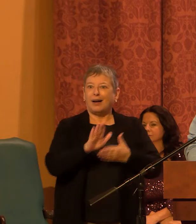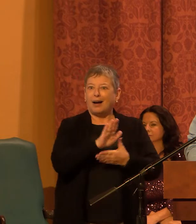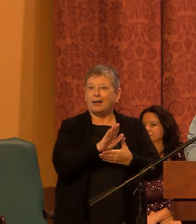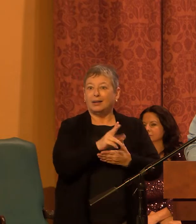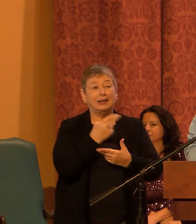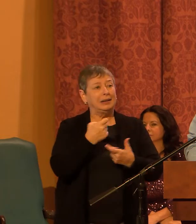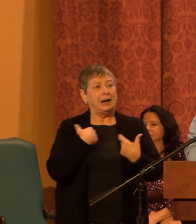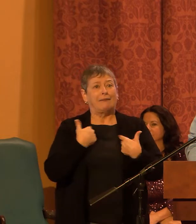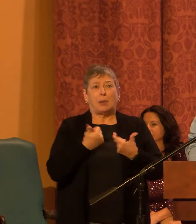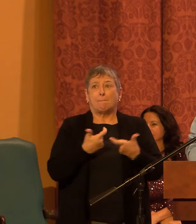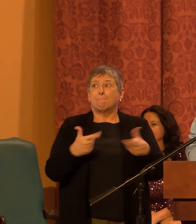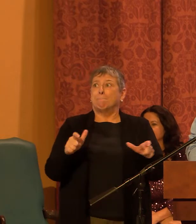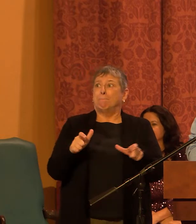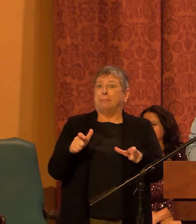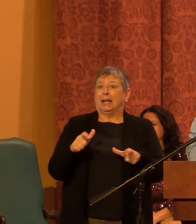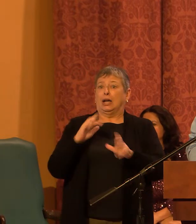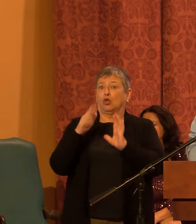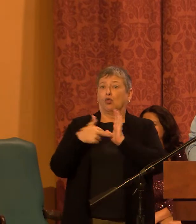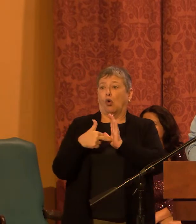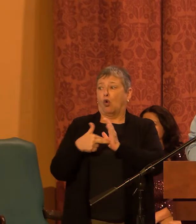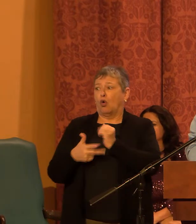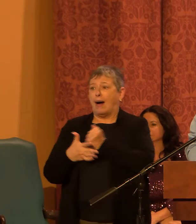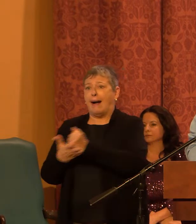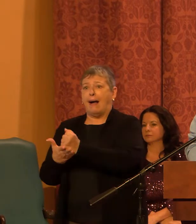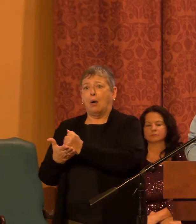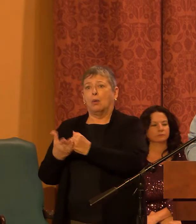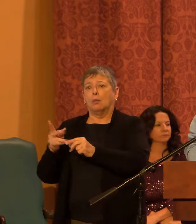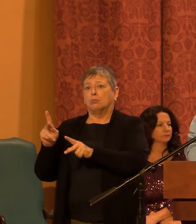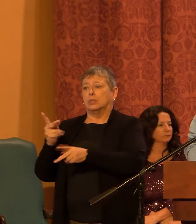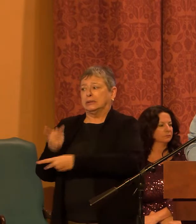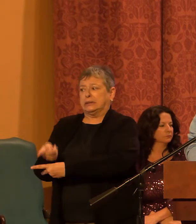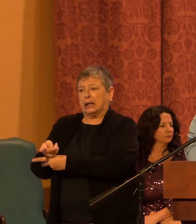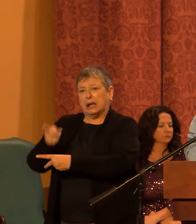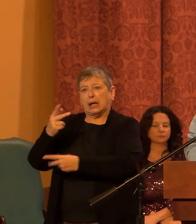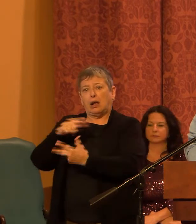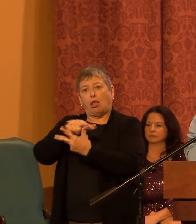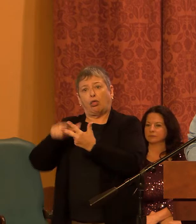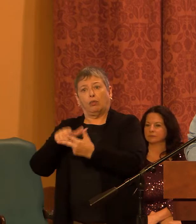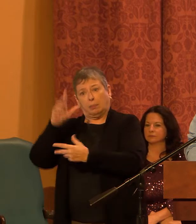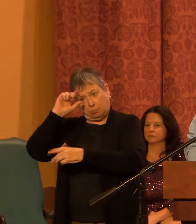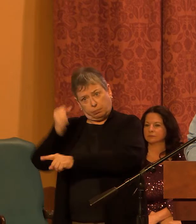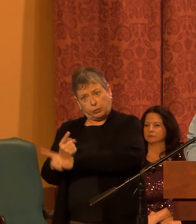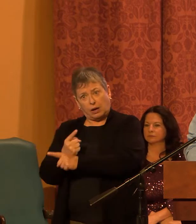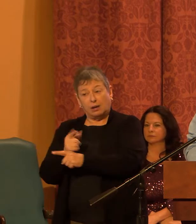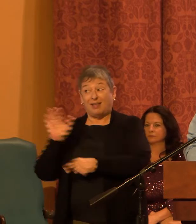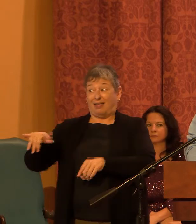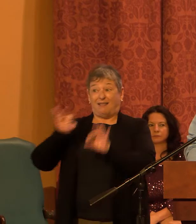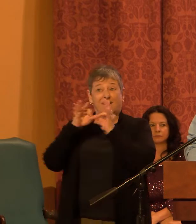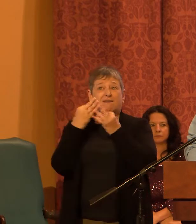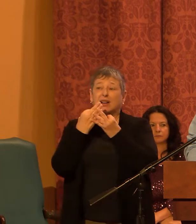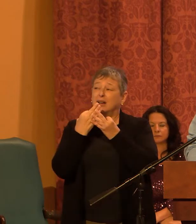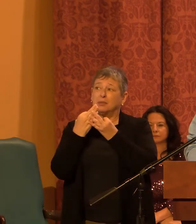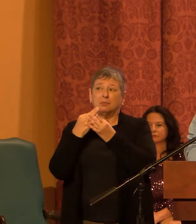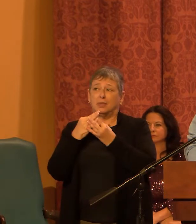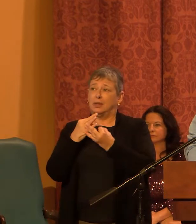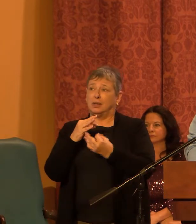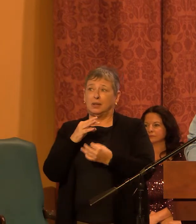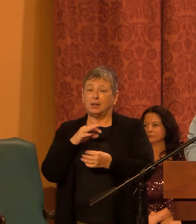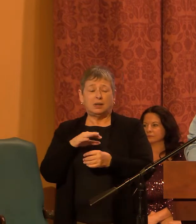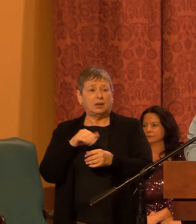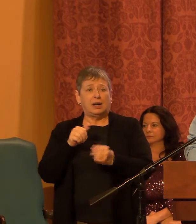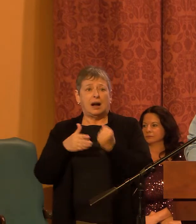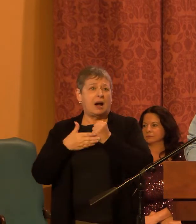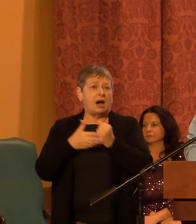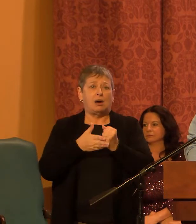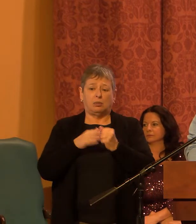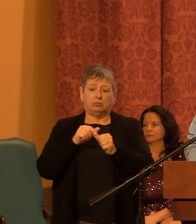huge role in the care of his brothers. This family truly has dedicated their lives to helping individuals with